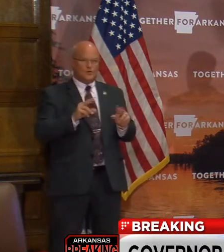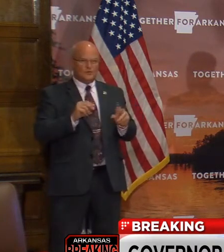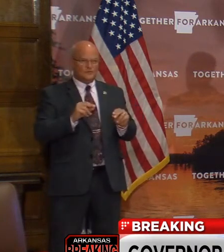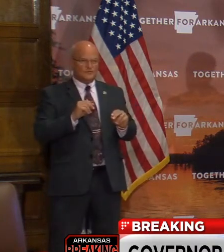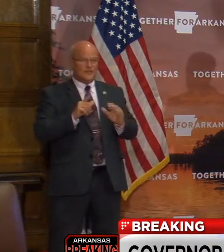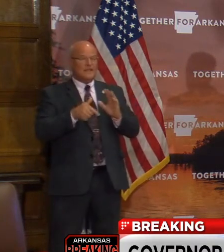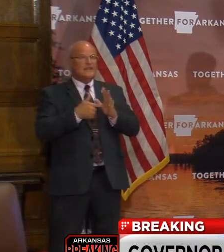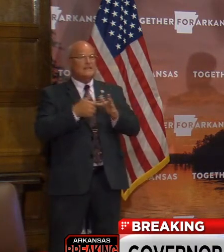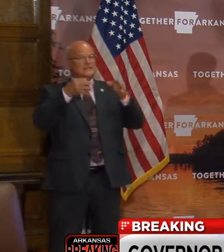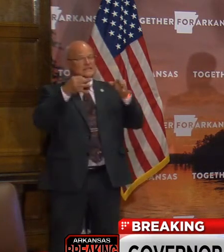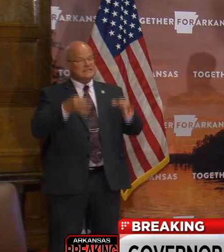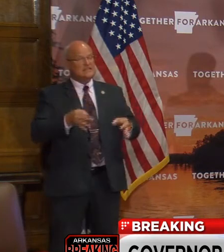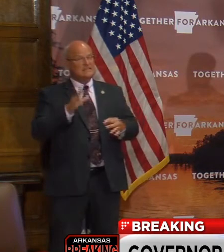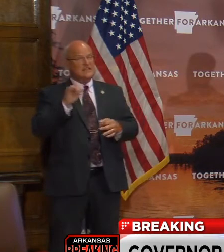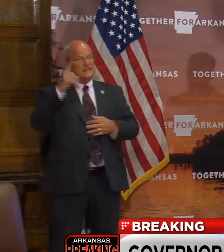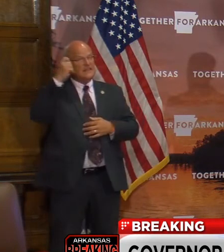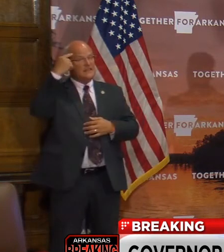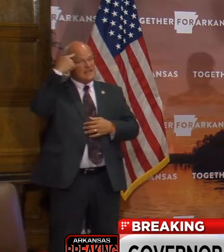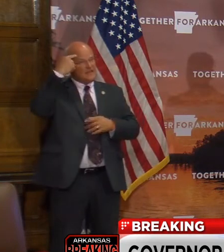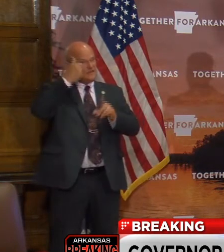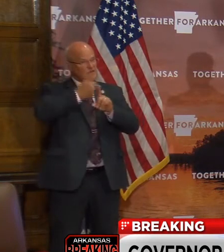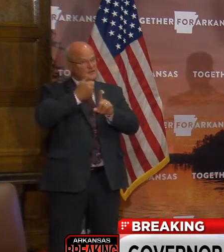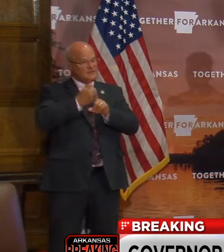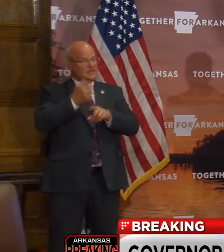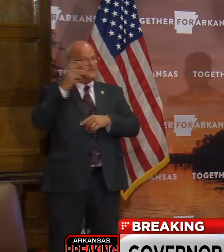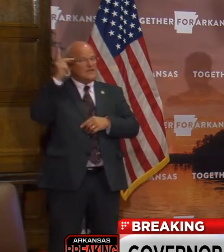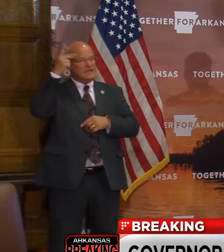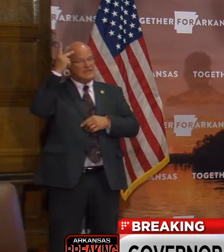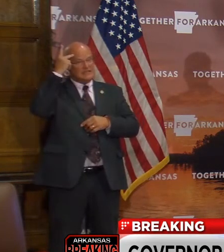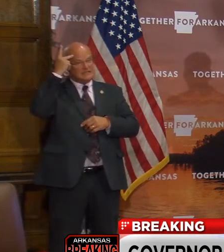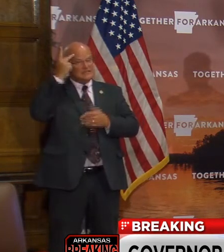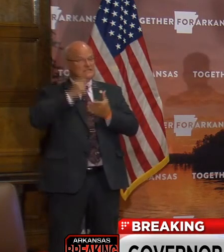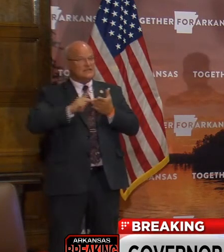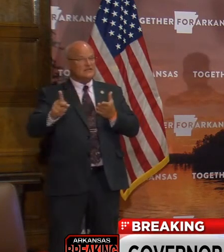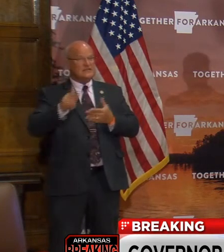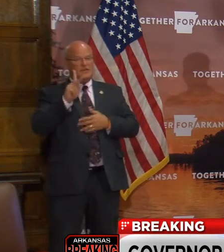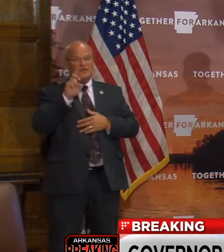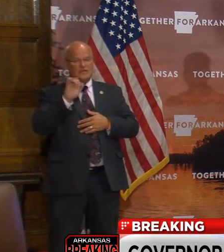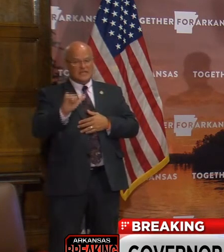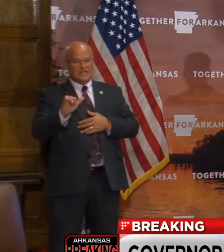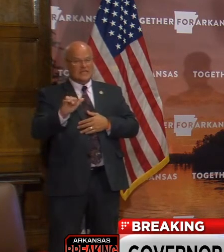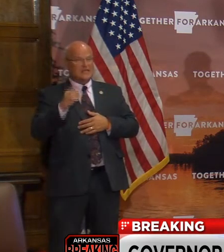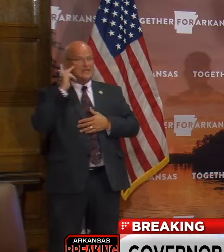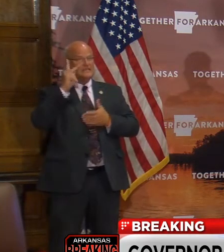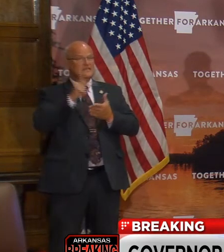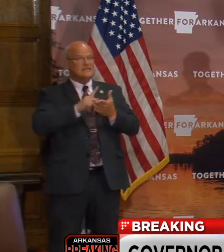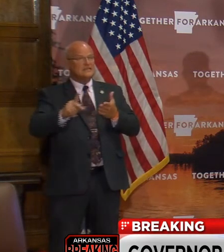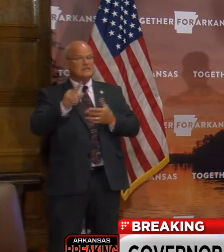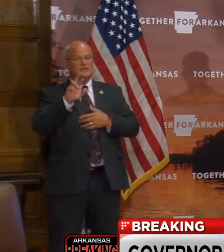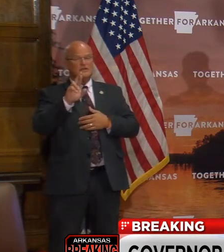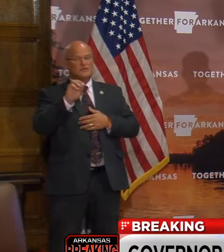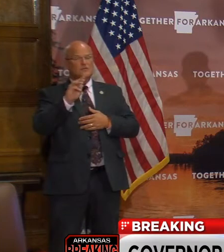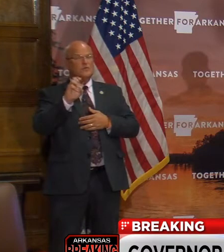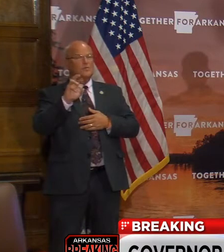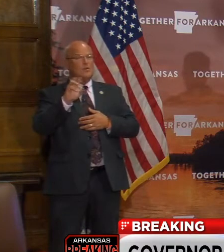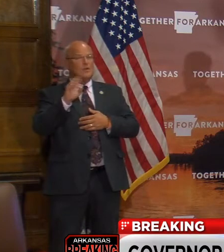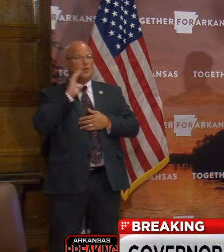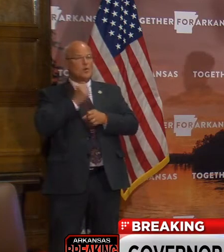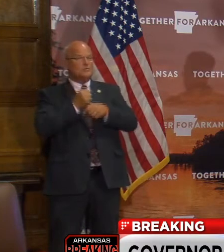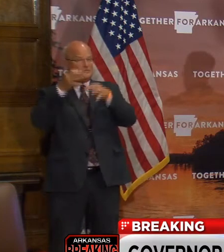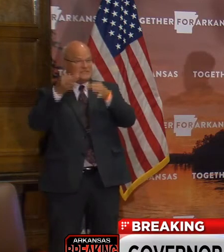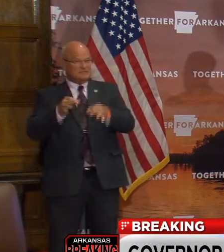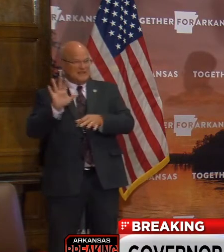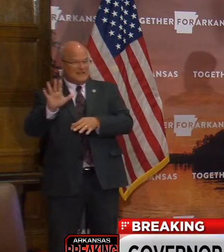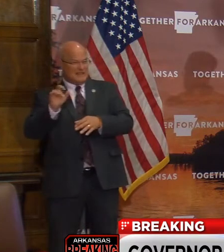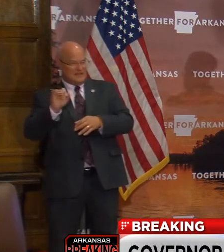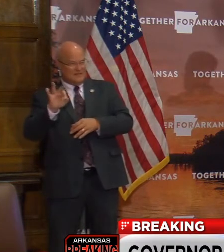Those are decisions that Governor Hutchinson, Secretary Key, and Secretary Romero will make. But this is guidance for people in our communities who